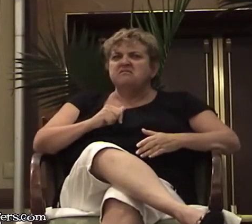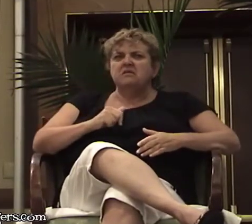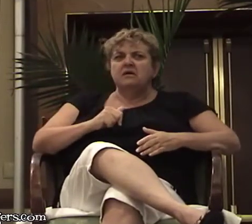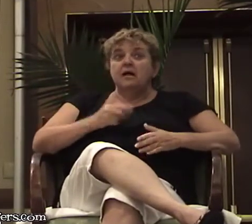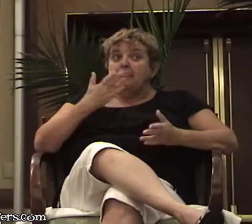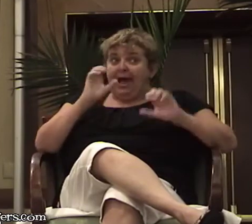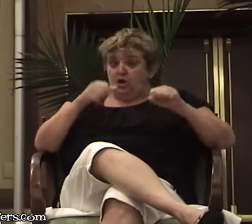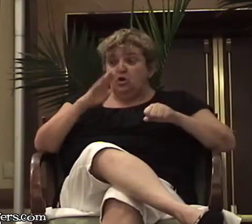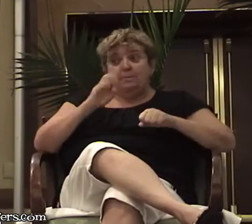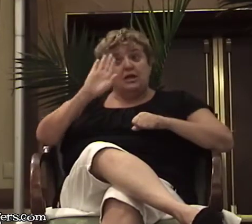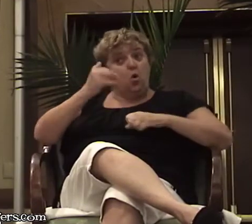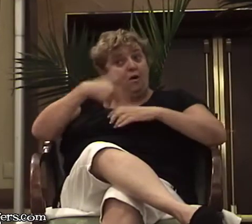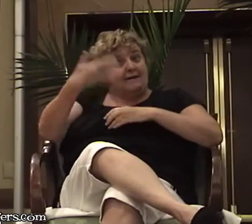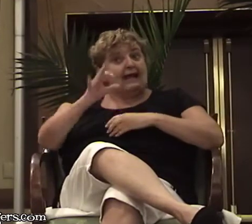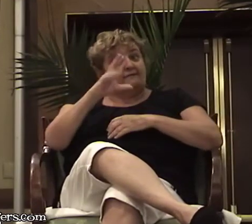speaker.